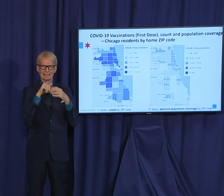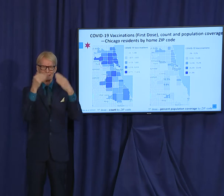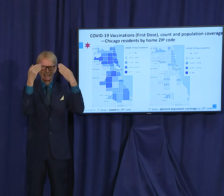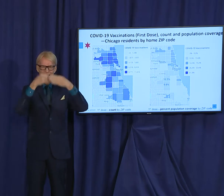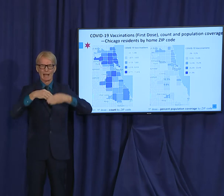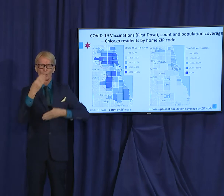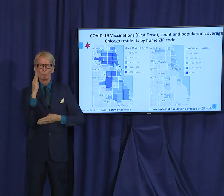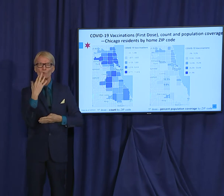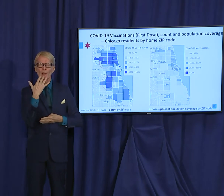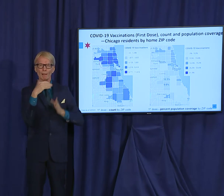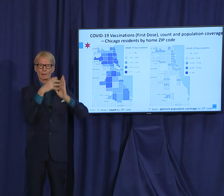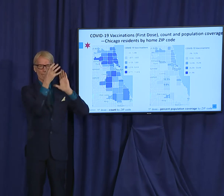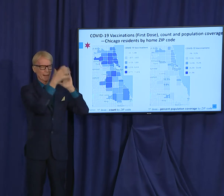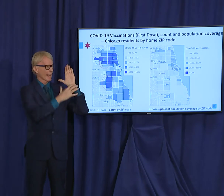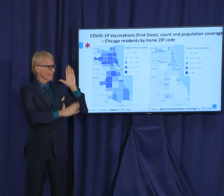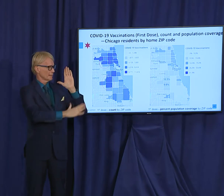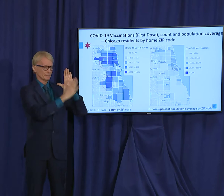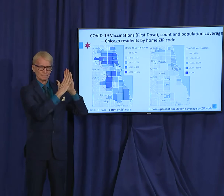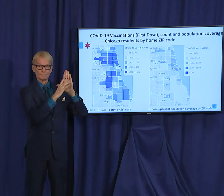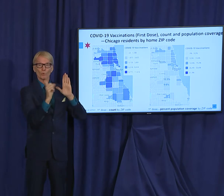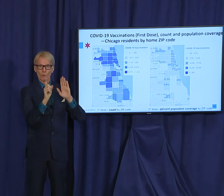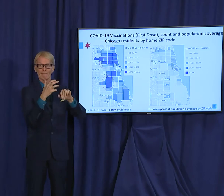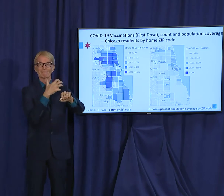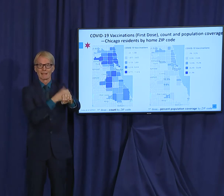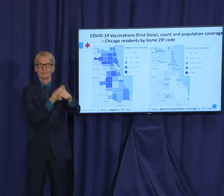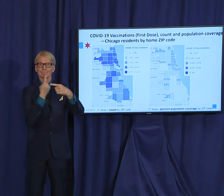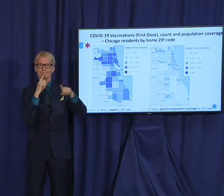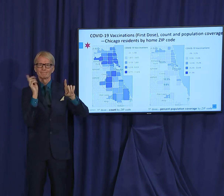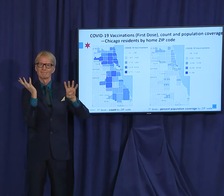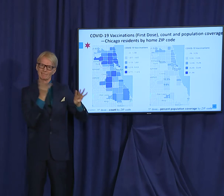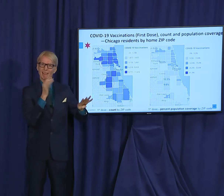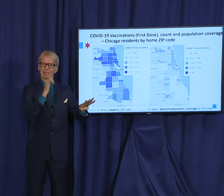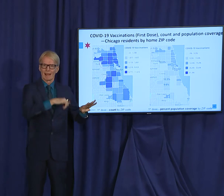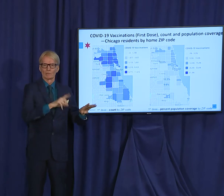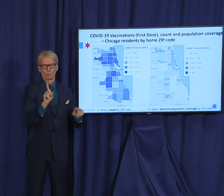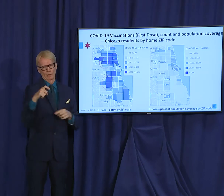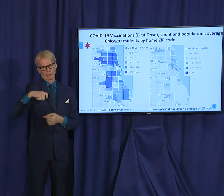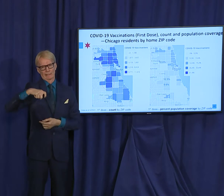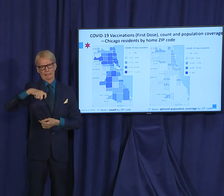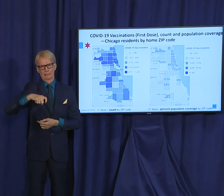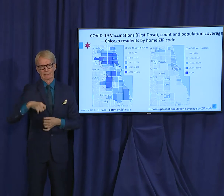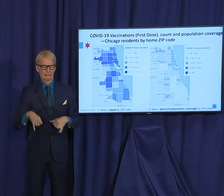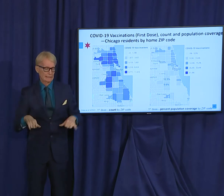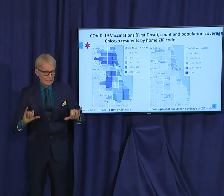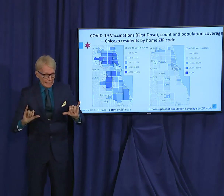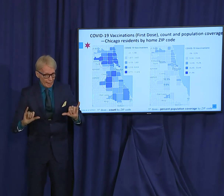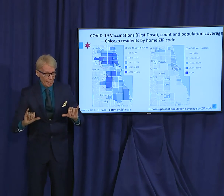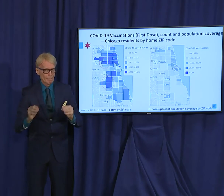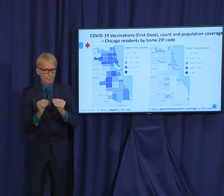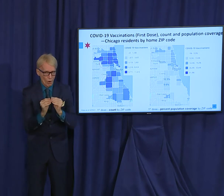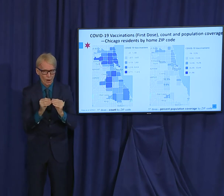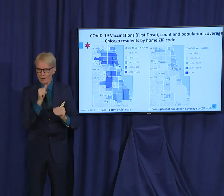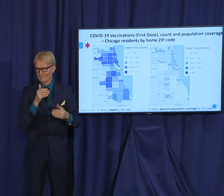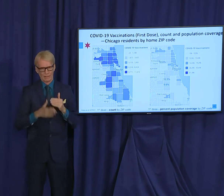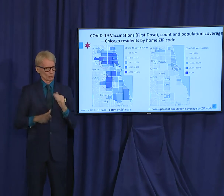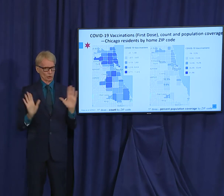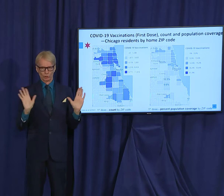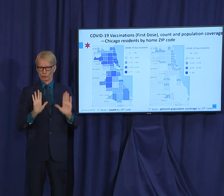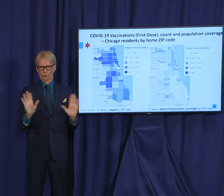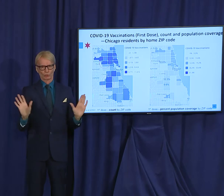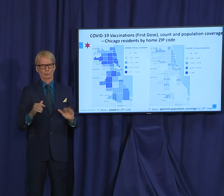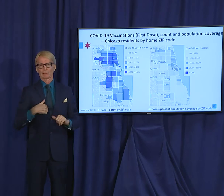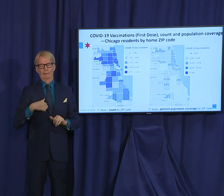darkest blue, where we've got the most vaccines going to the areas where they're most needed. We still have a ways to go, don't get me wrong, but I couldn't be